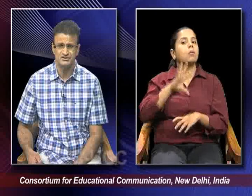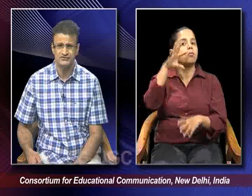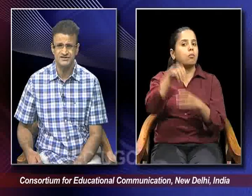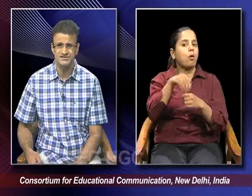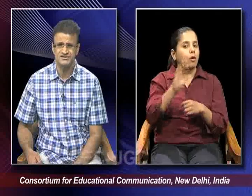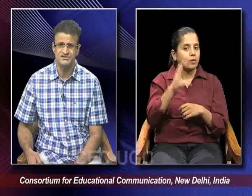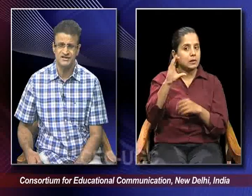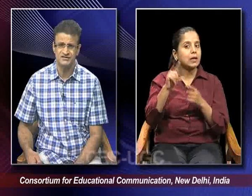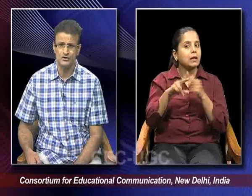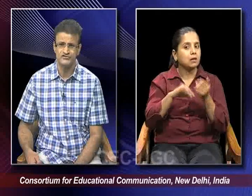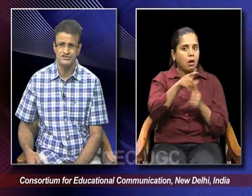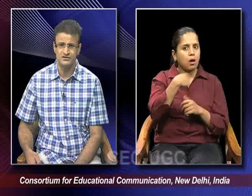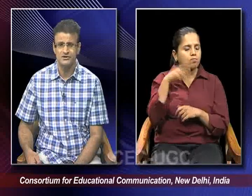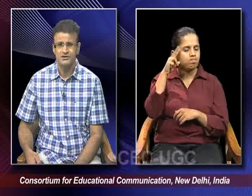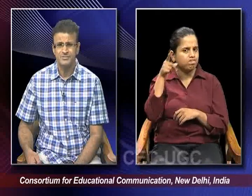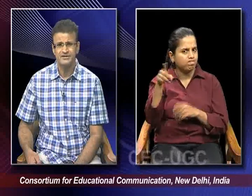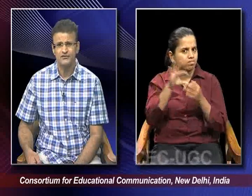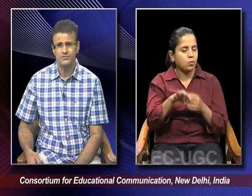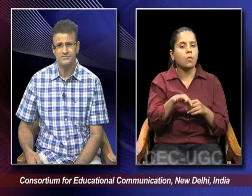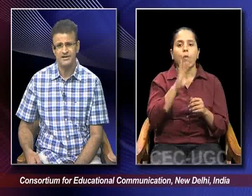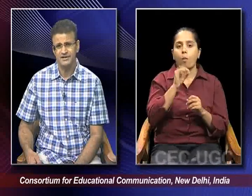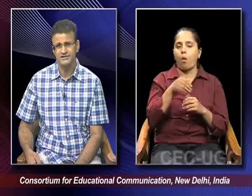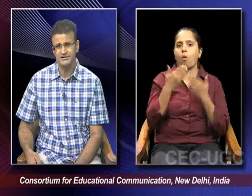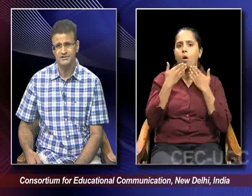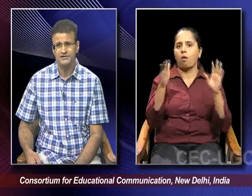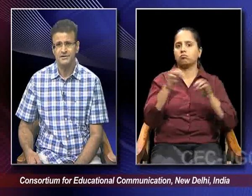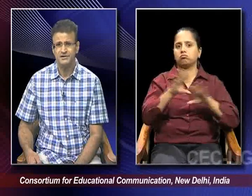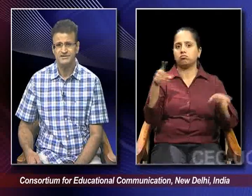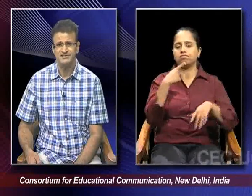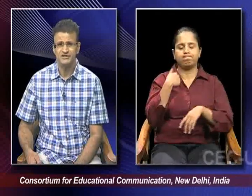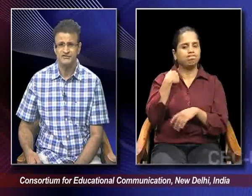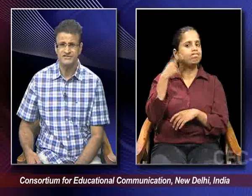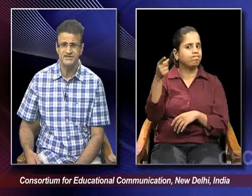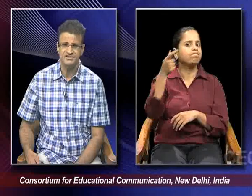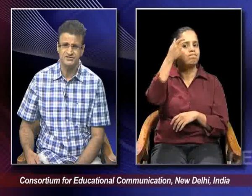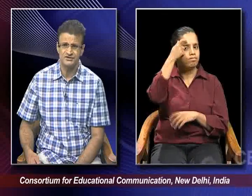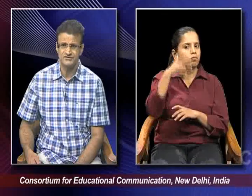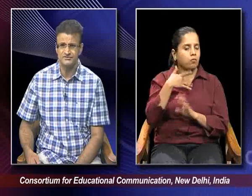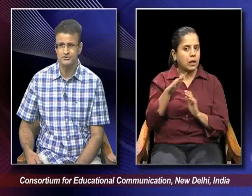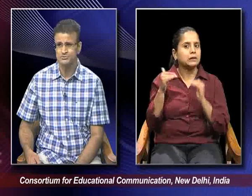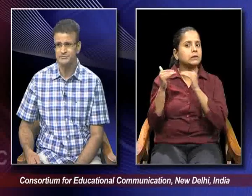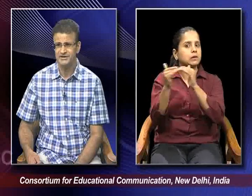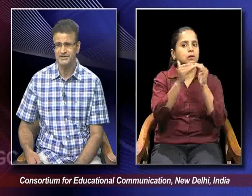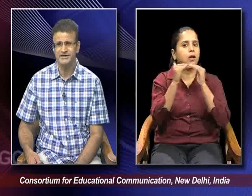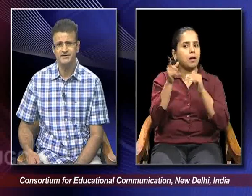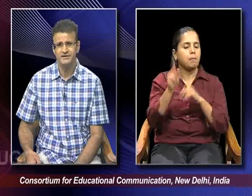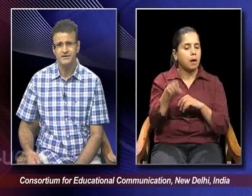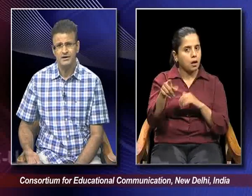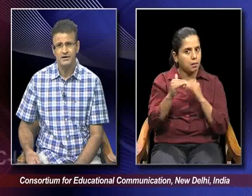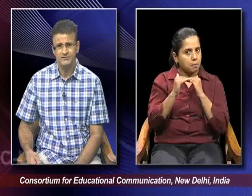kinds of concerns at the official platform, that such kind of standards which were to be